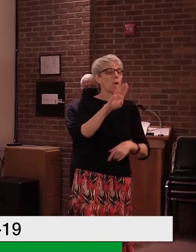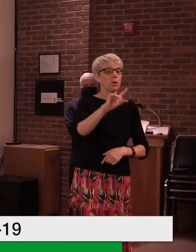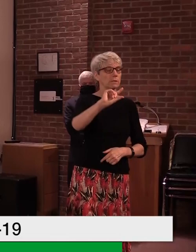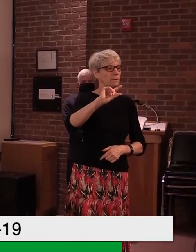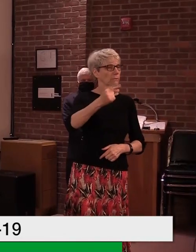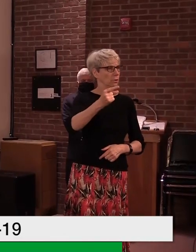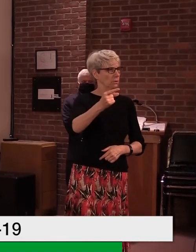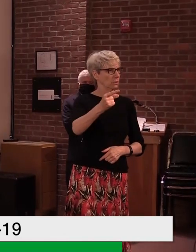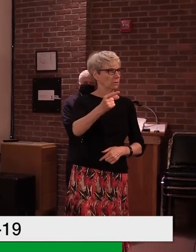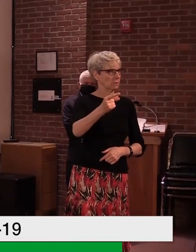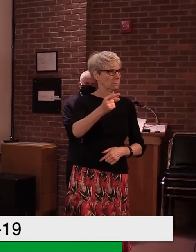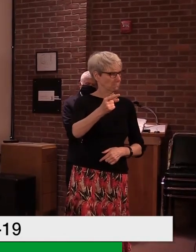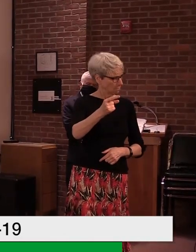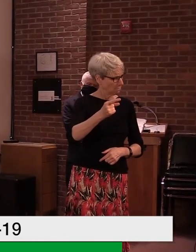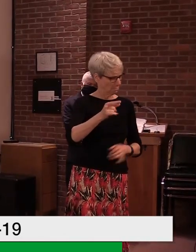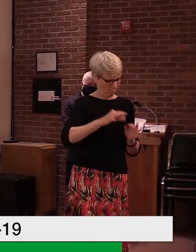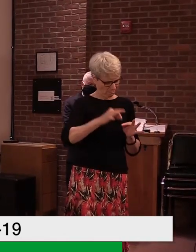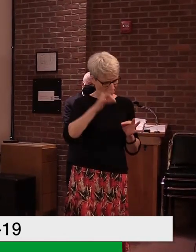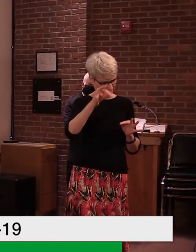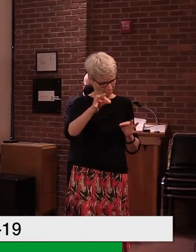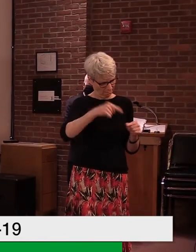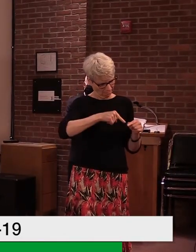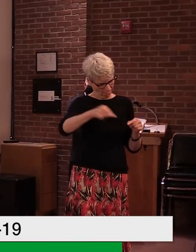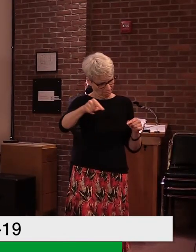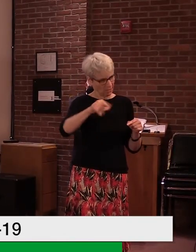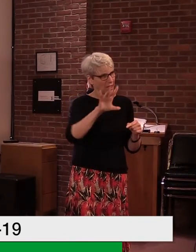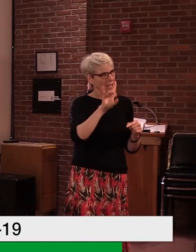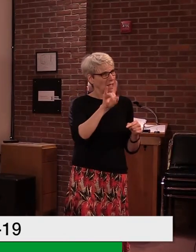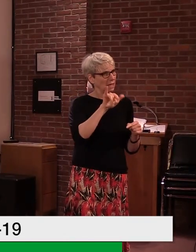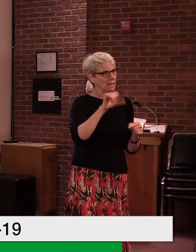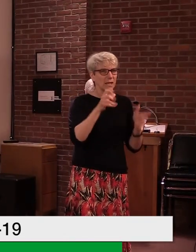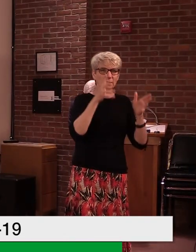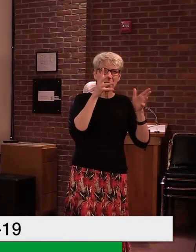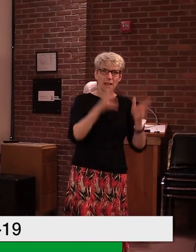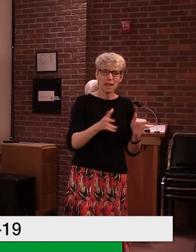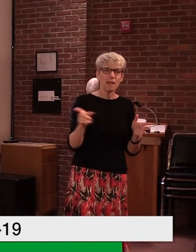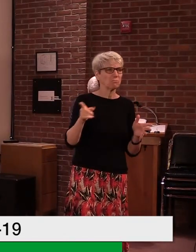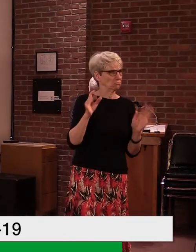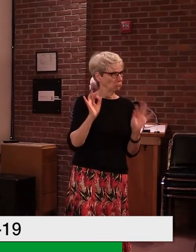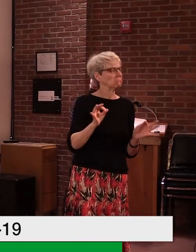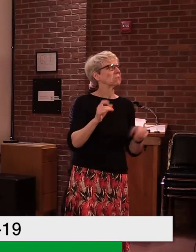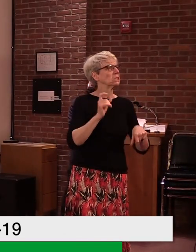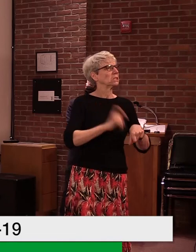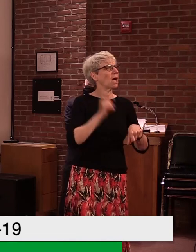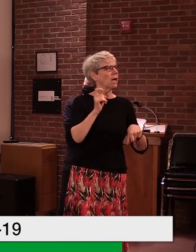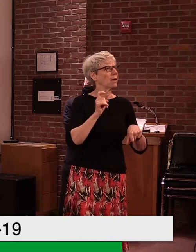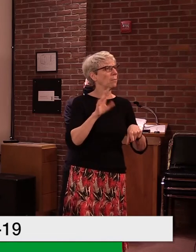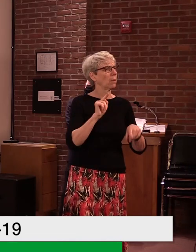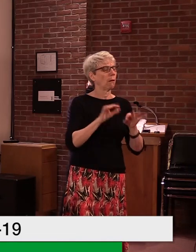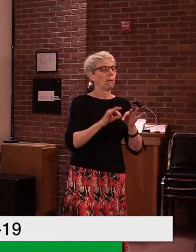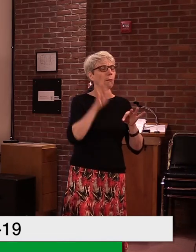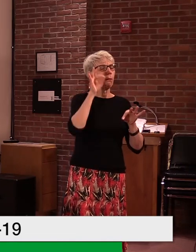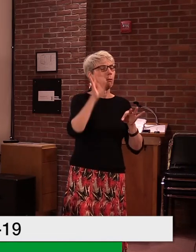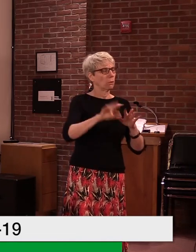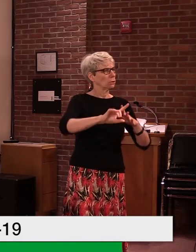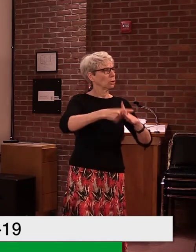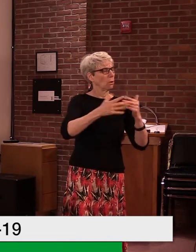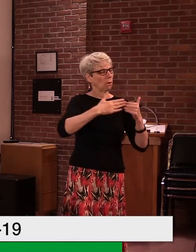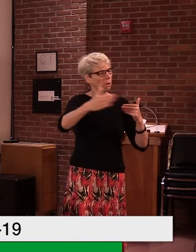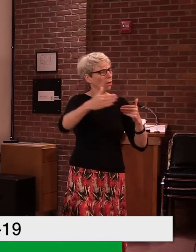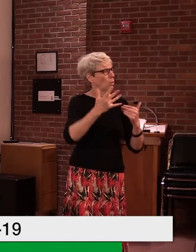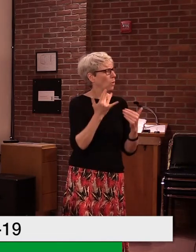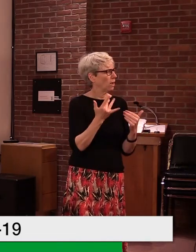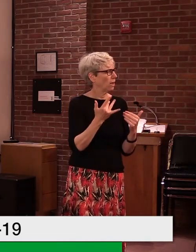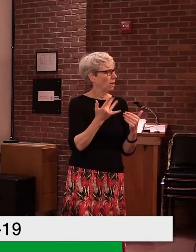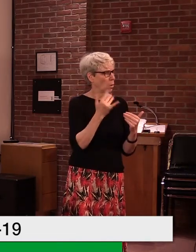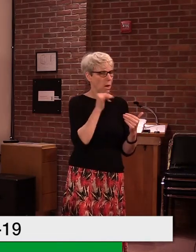between your determination that this is the right policy choice for Vermont and actually putting it in place? Well, again, for a number of